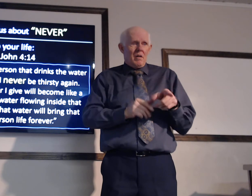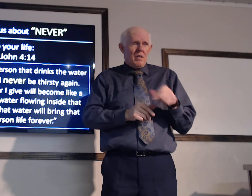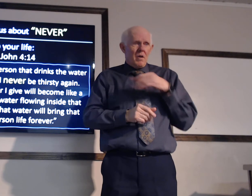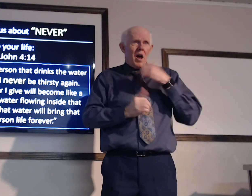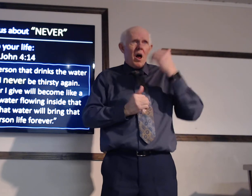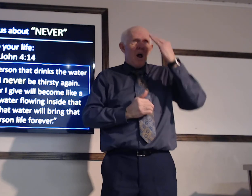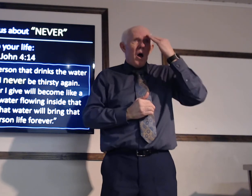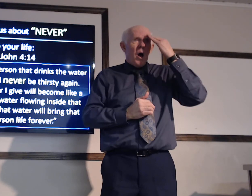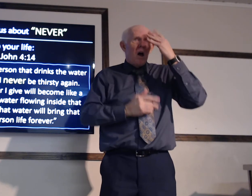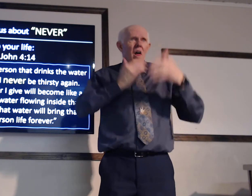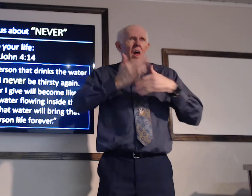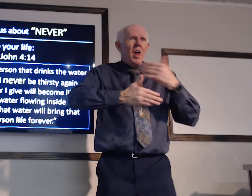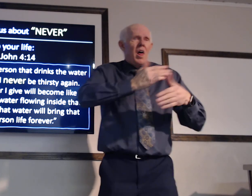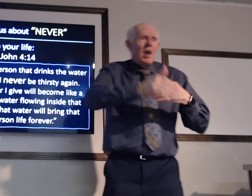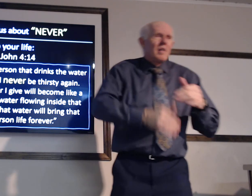you are living with, and it's not your husband.